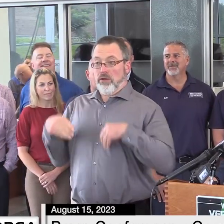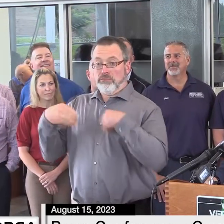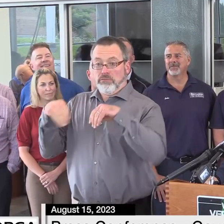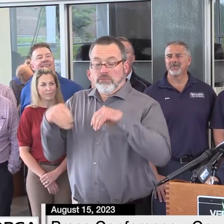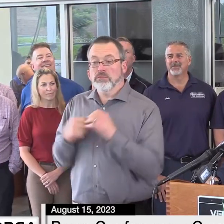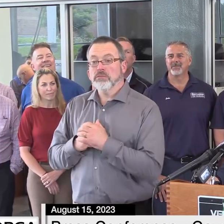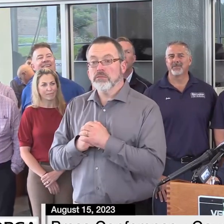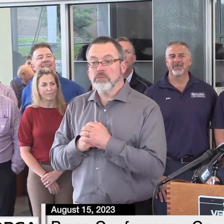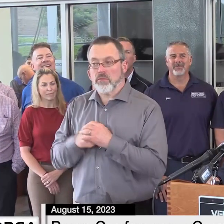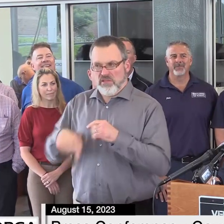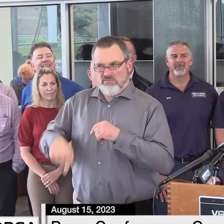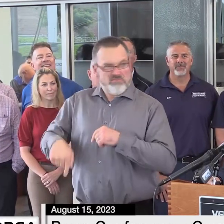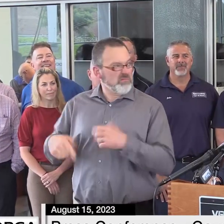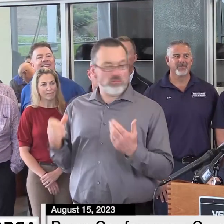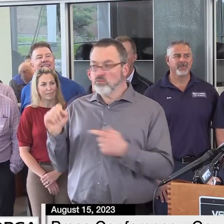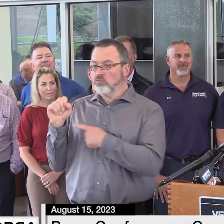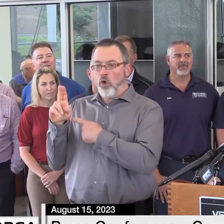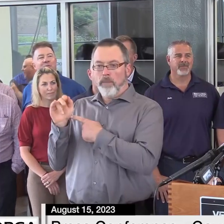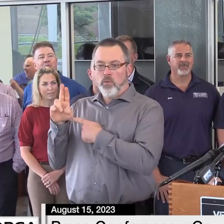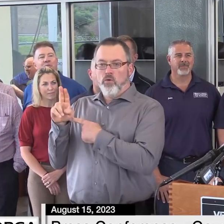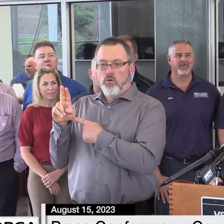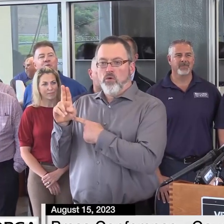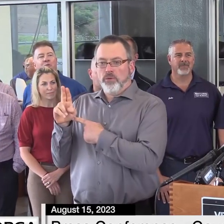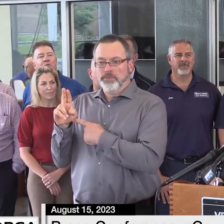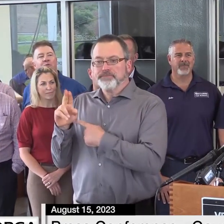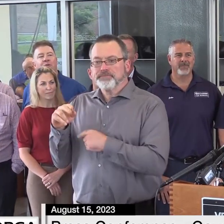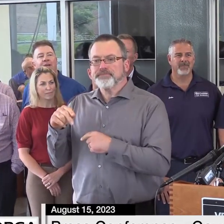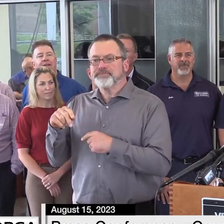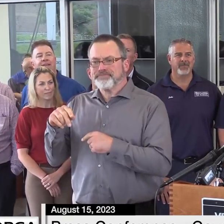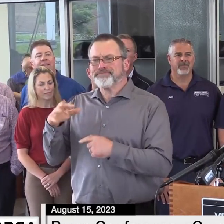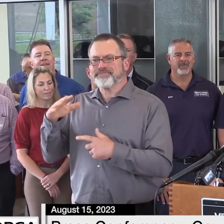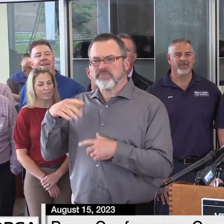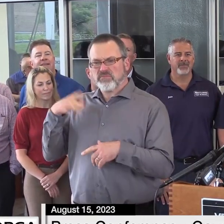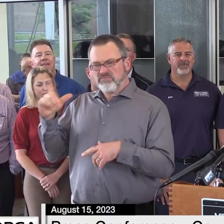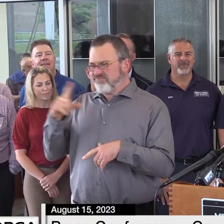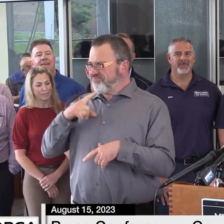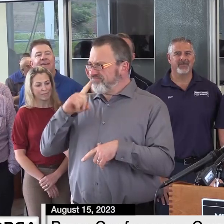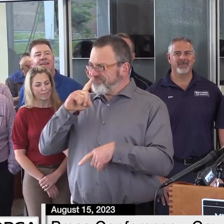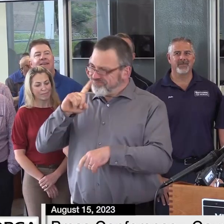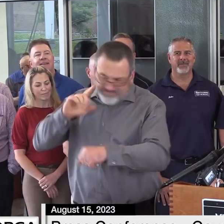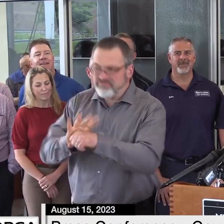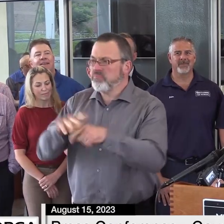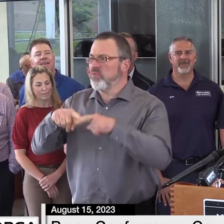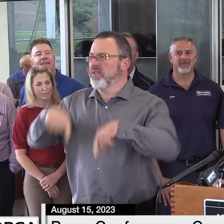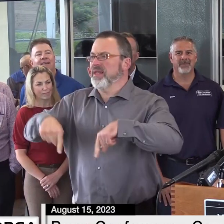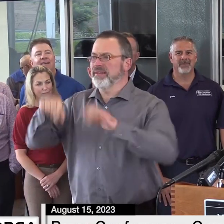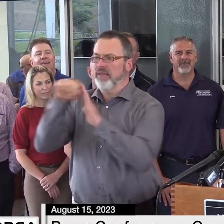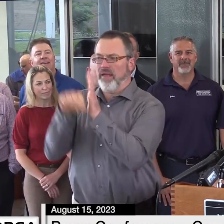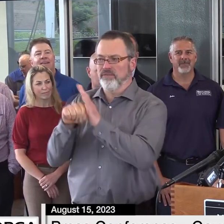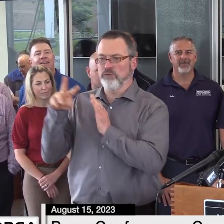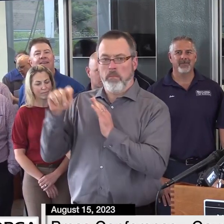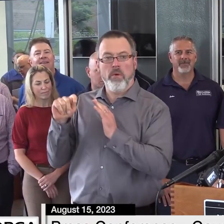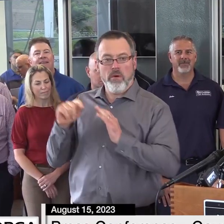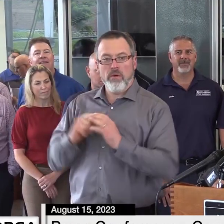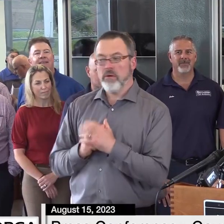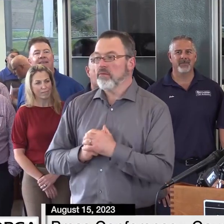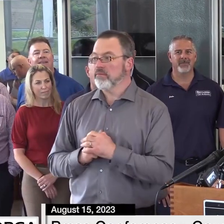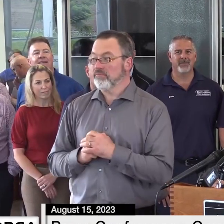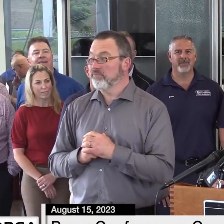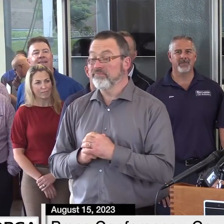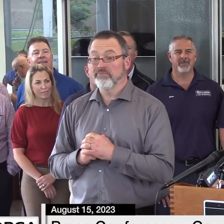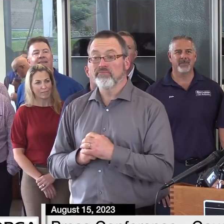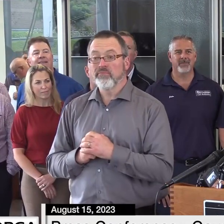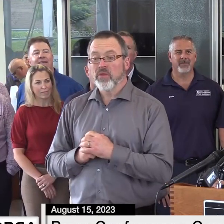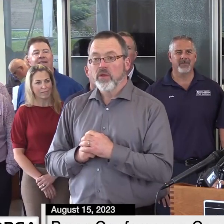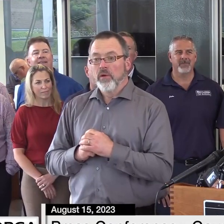is dedicated to Vermont. The most Subarus sold